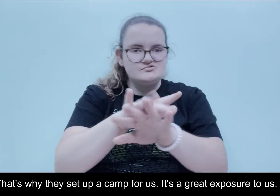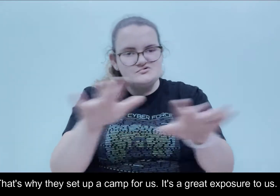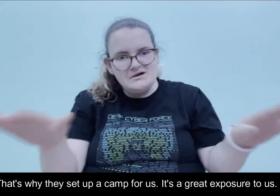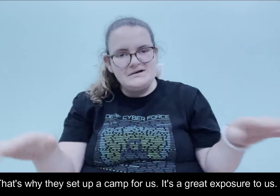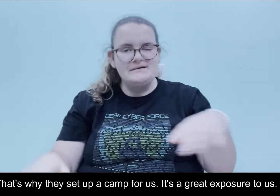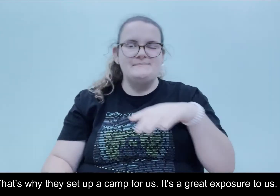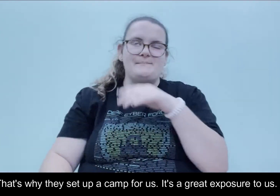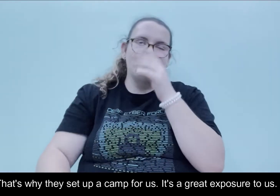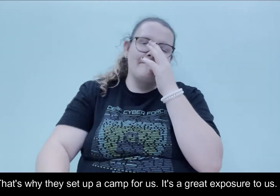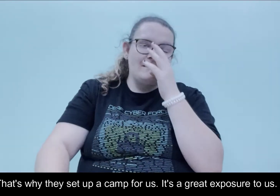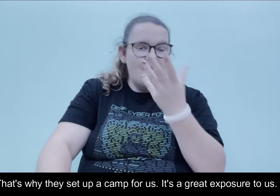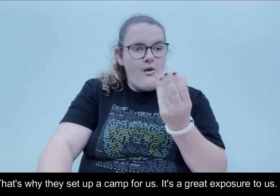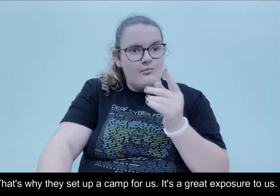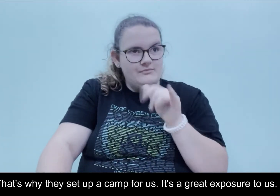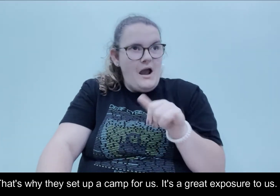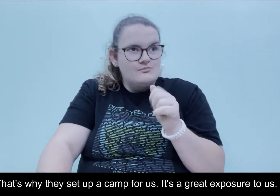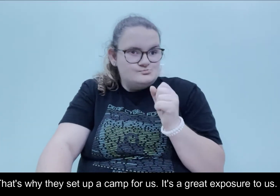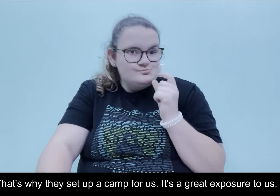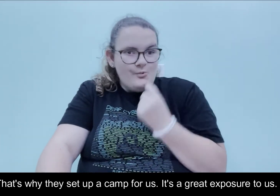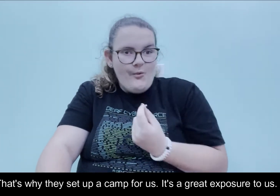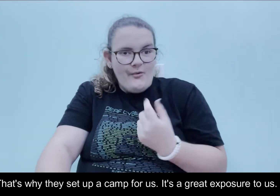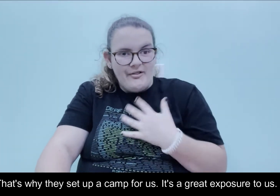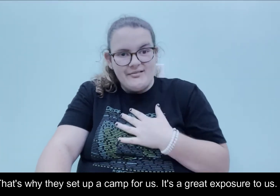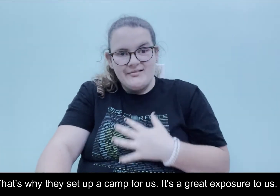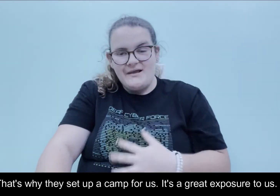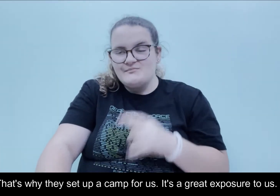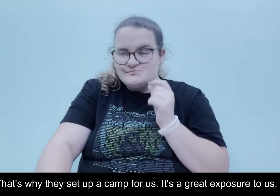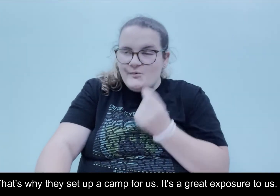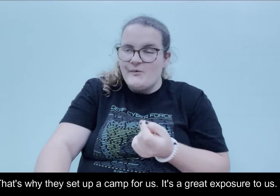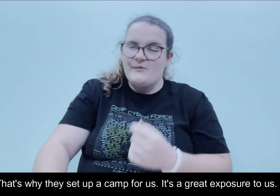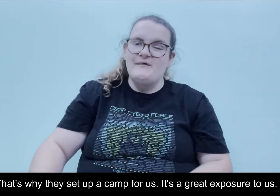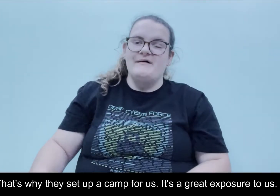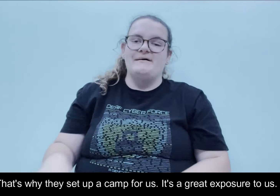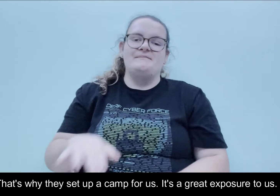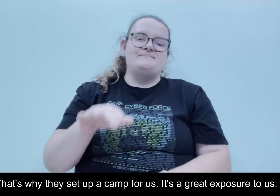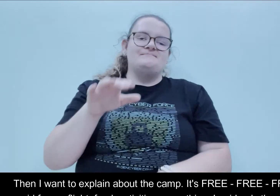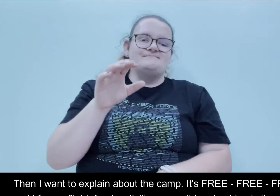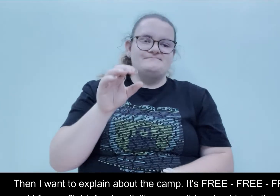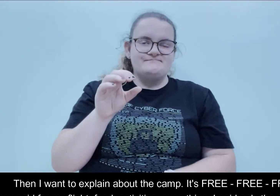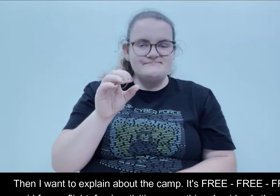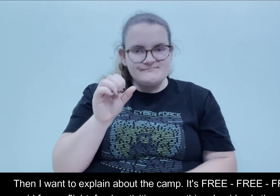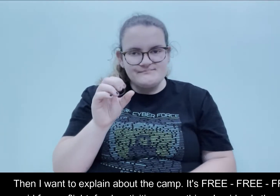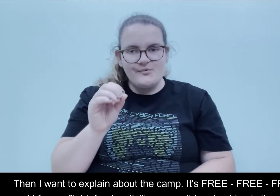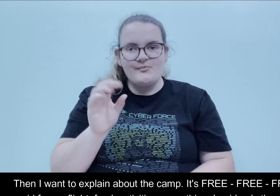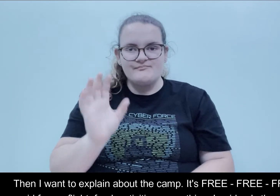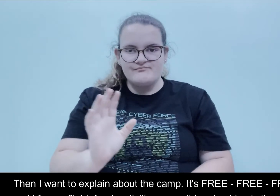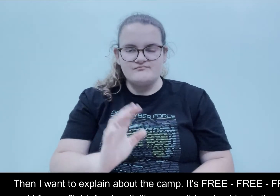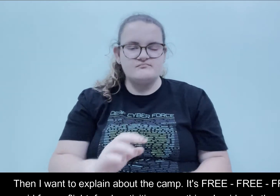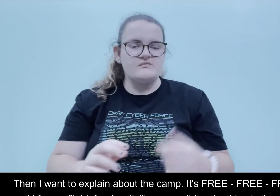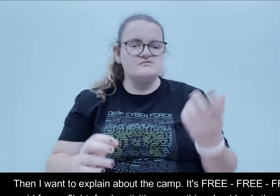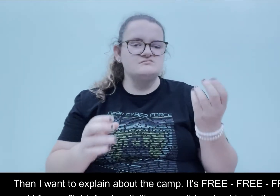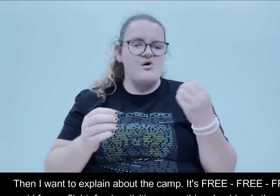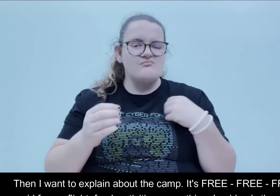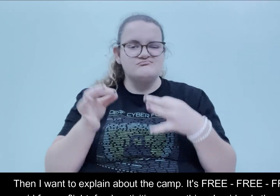they had the camp for this, to try to expose people and encourage people. So I thought that was really cool.